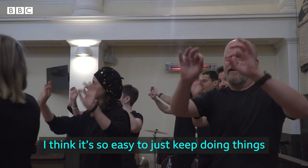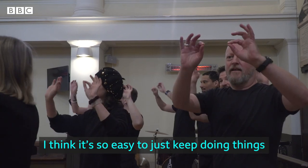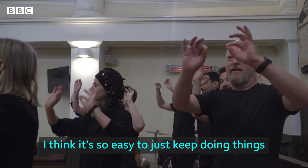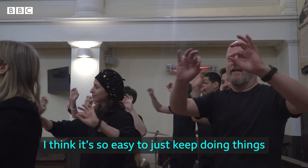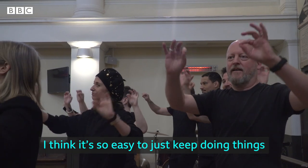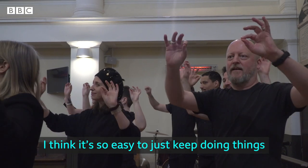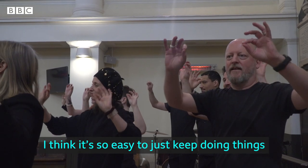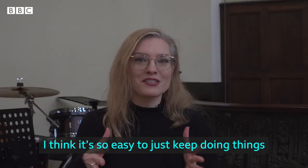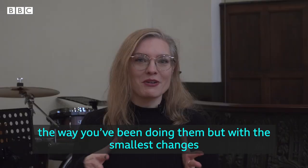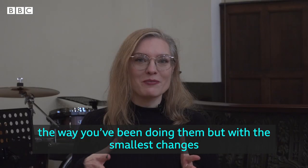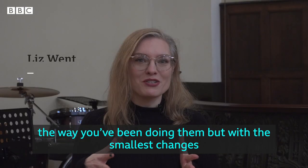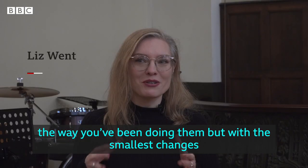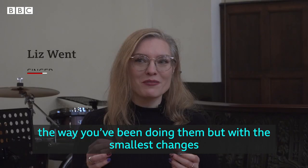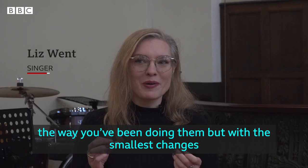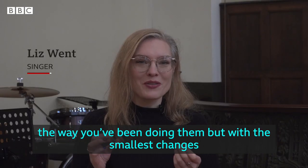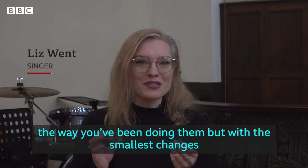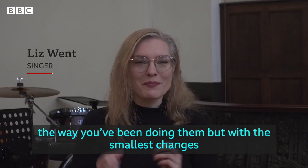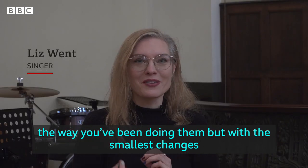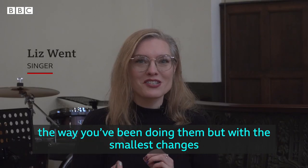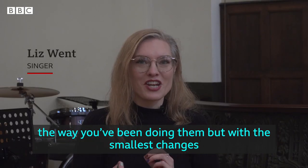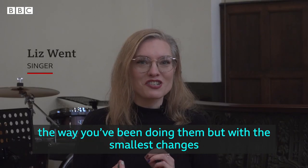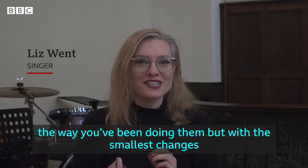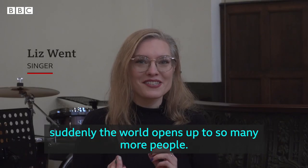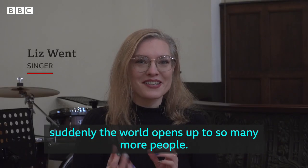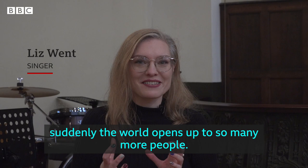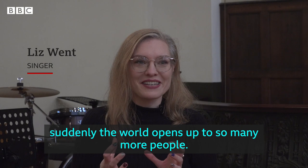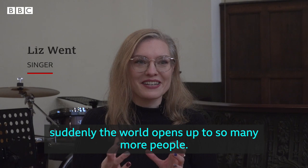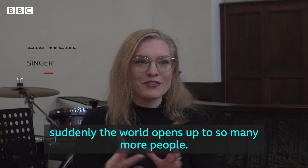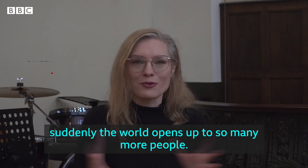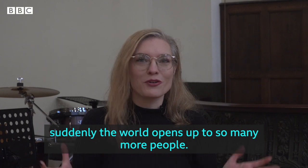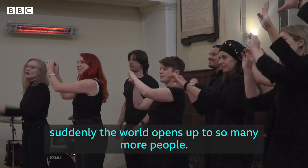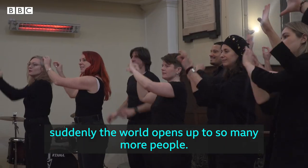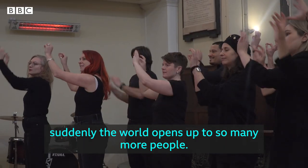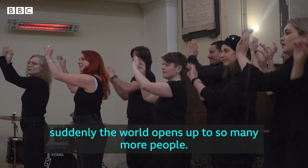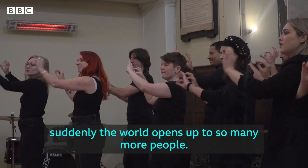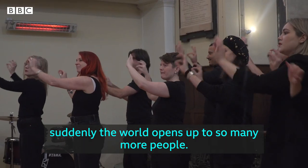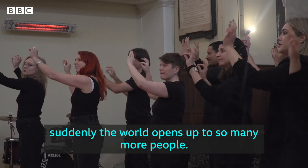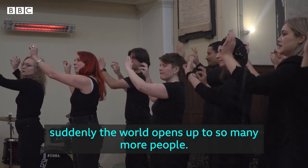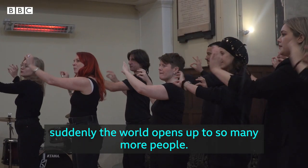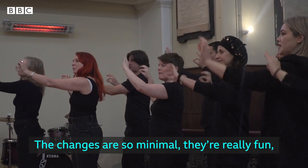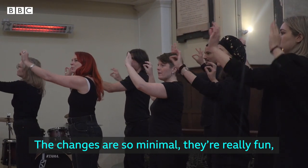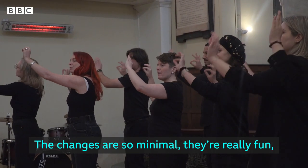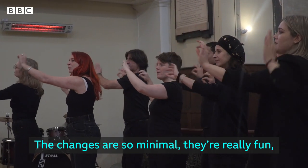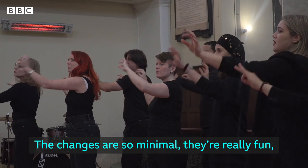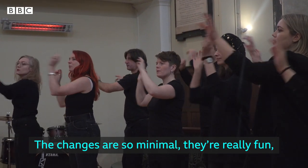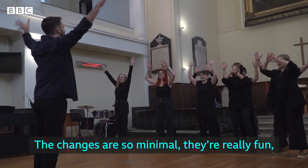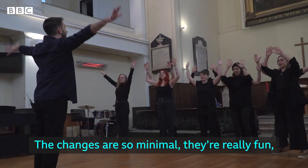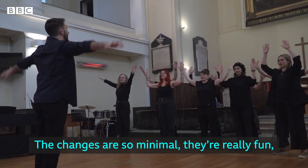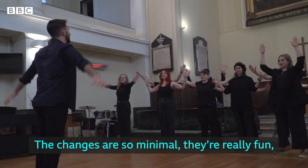to just keep doing things the way you've been doing them, but with the smallest changes, suddenly the world opens up to so many more people. The changes are so minimal, they're